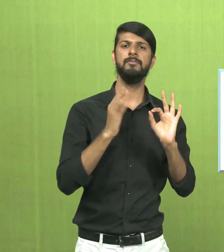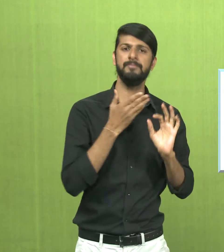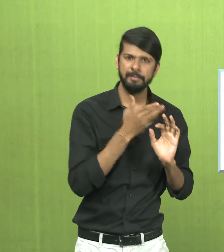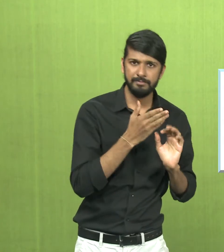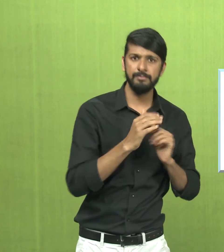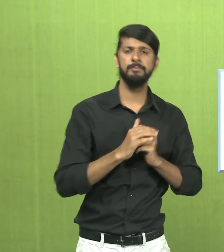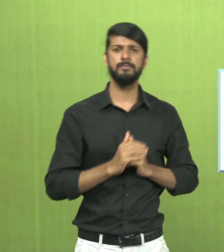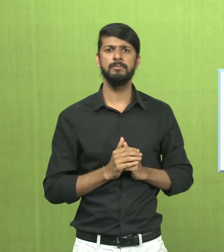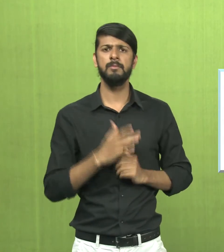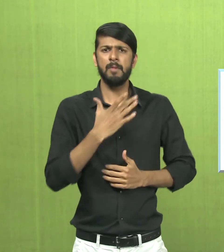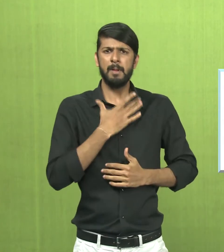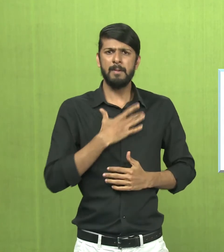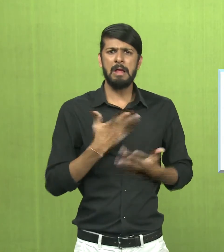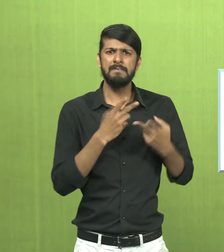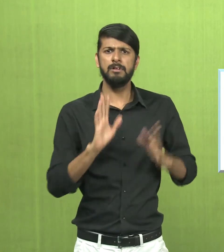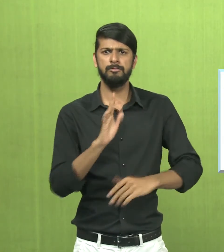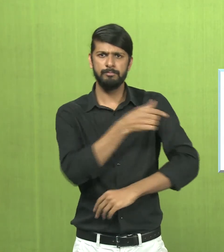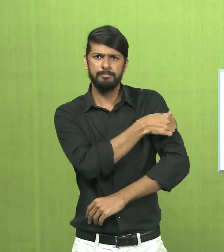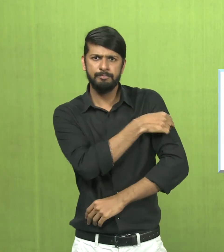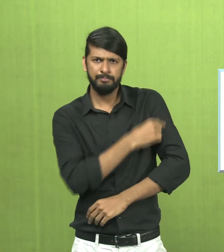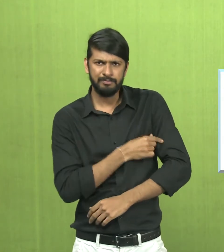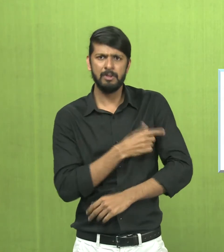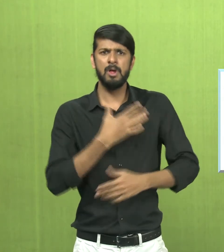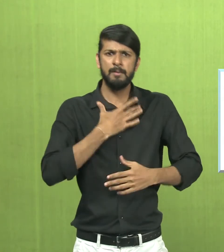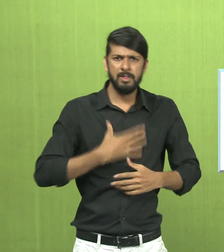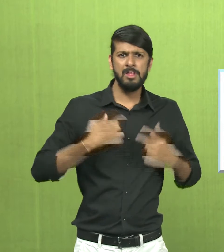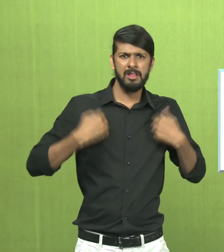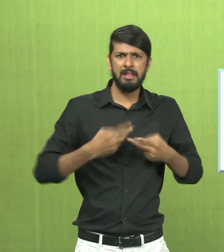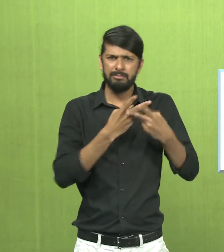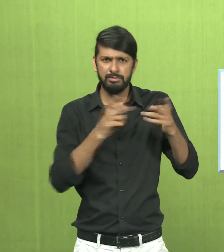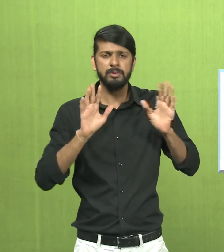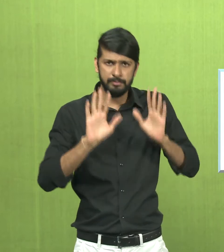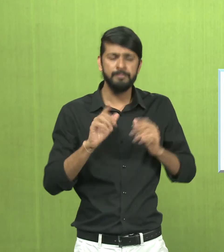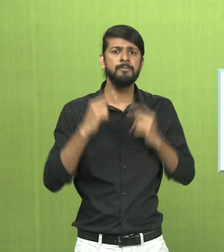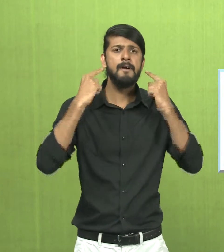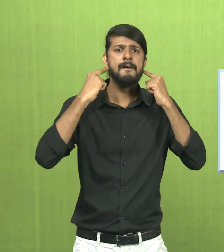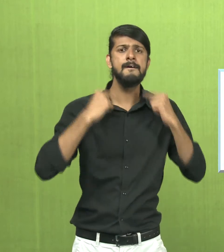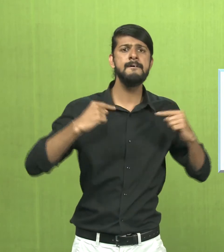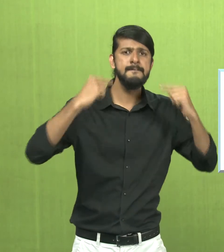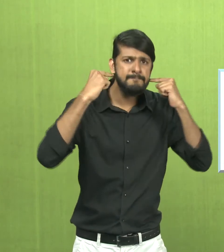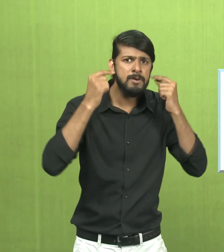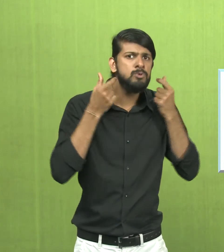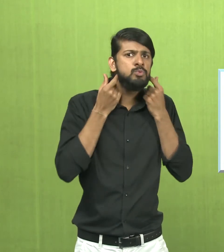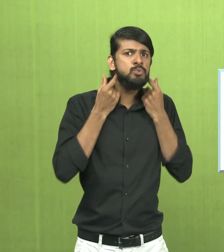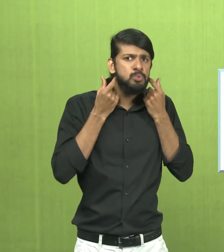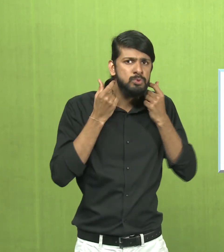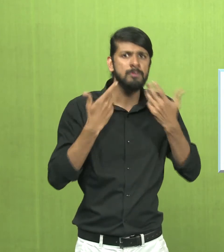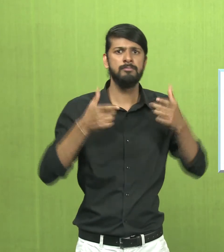and is adorned with all kinds of jewelry like eardrops, a crown and a